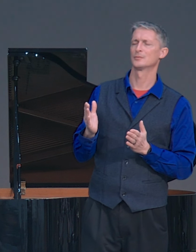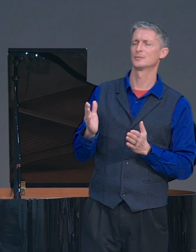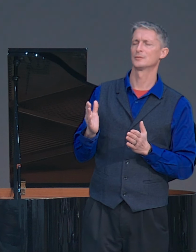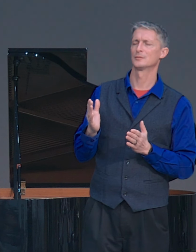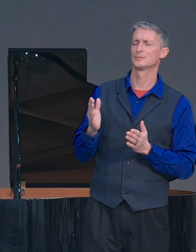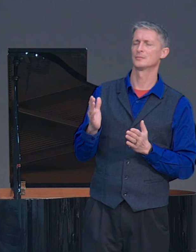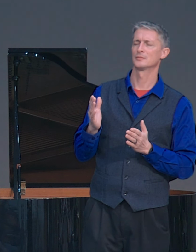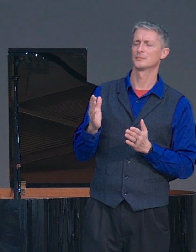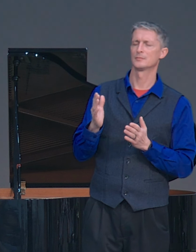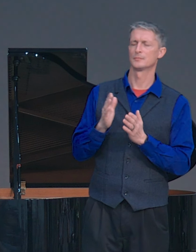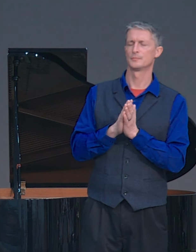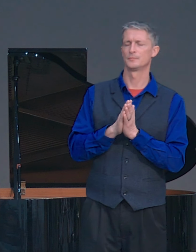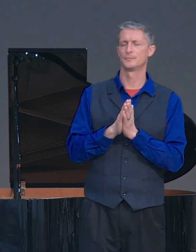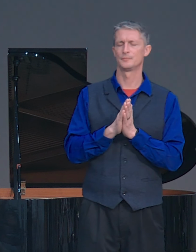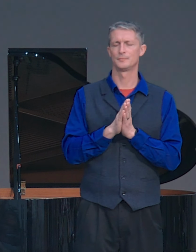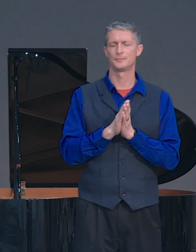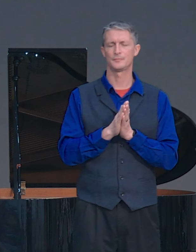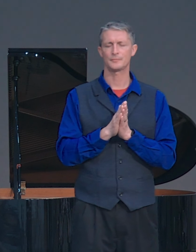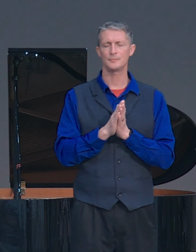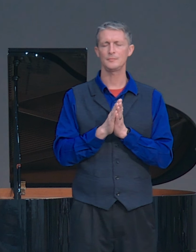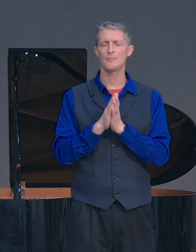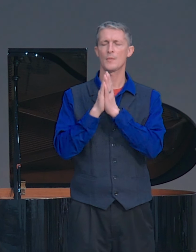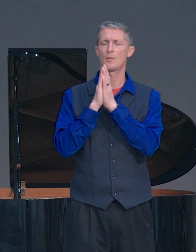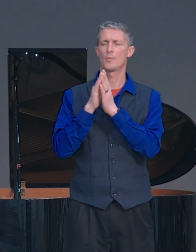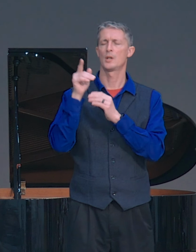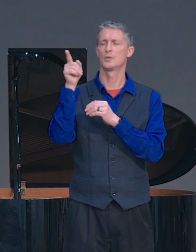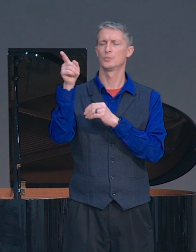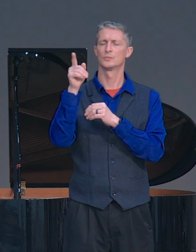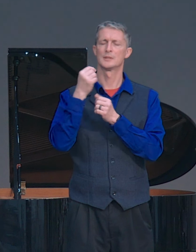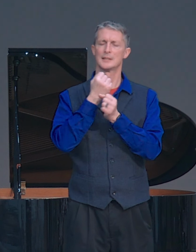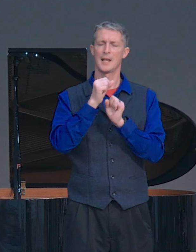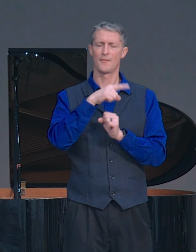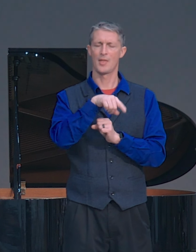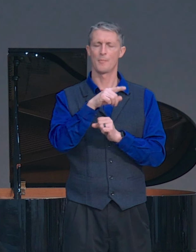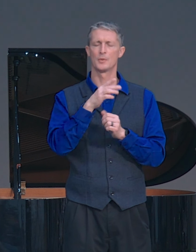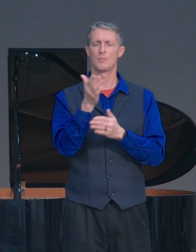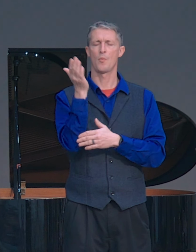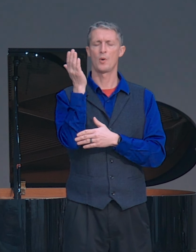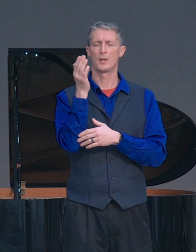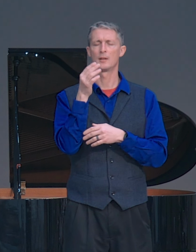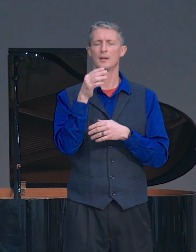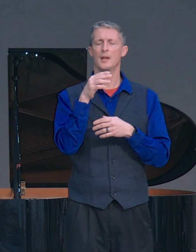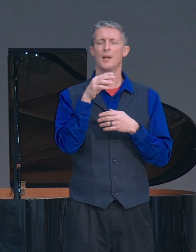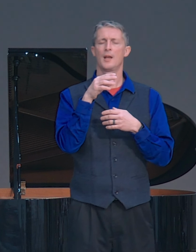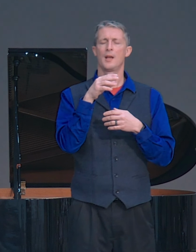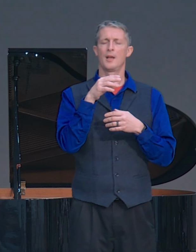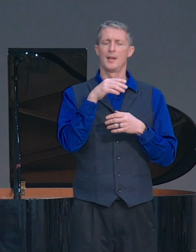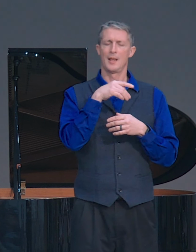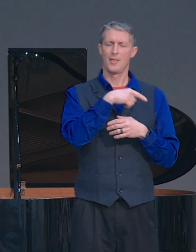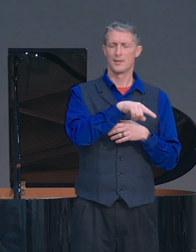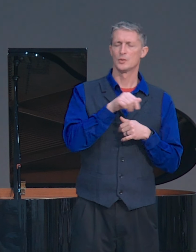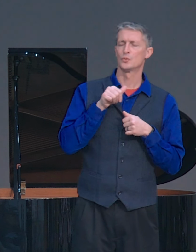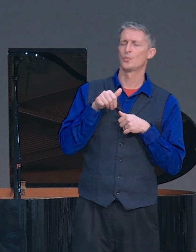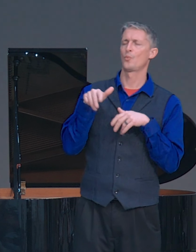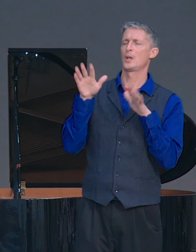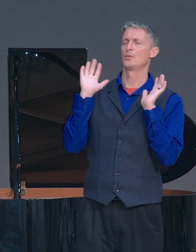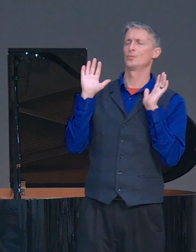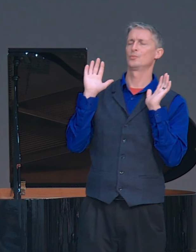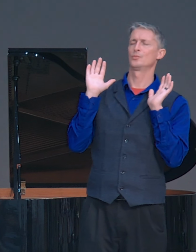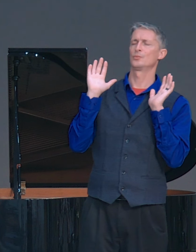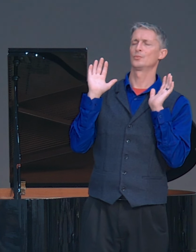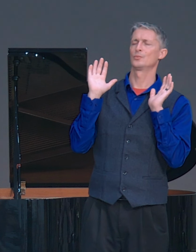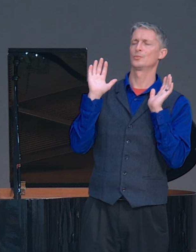And I pray that you would save them this morning as they surrender to you and